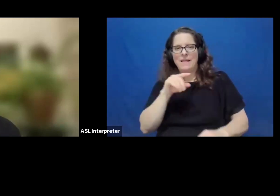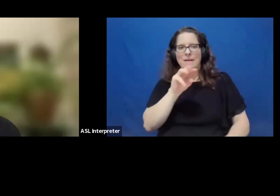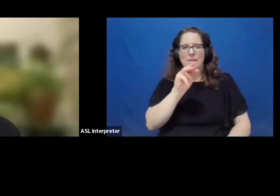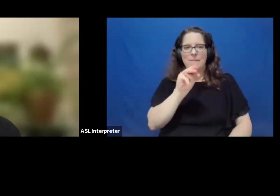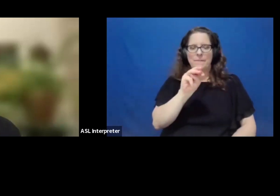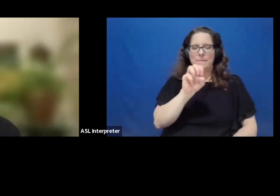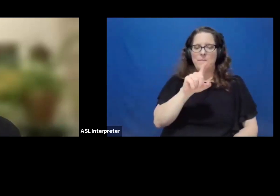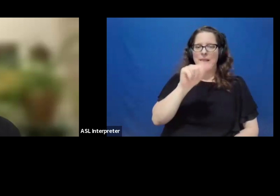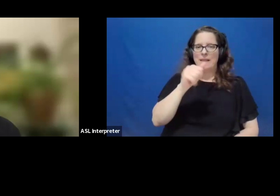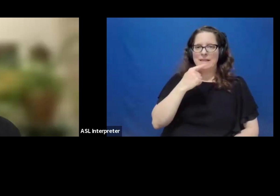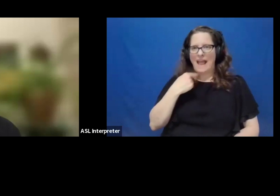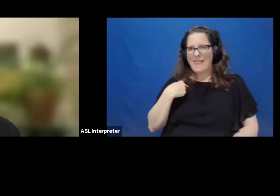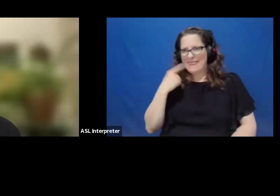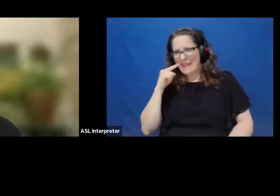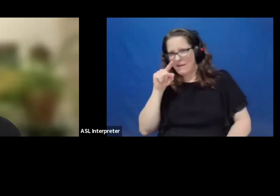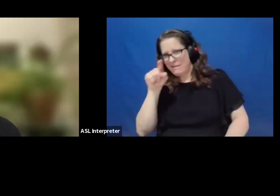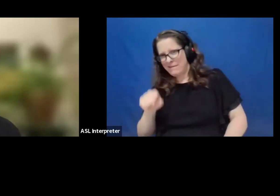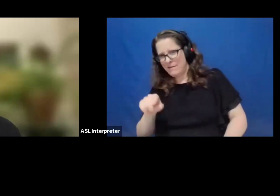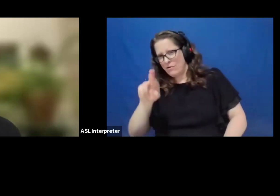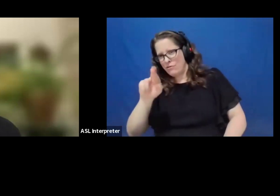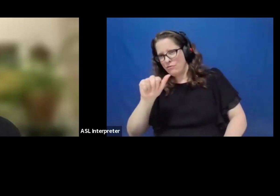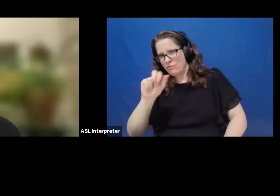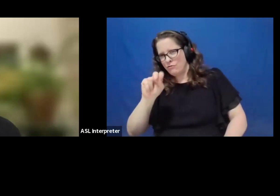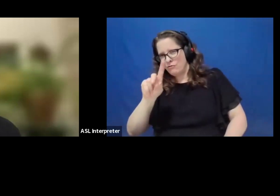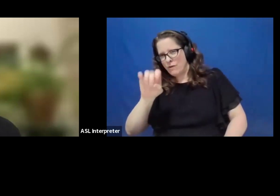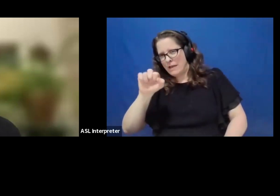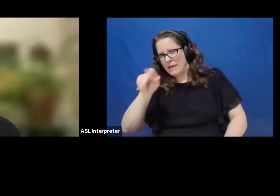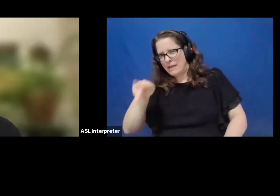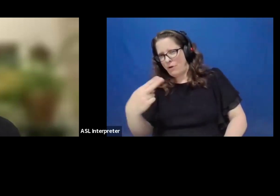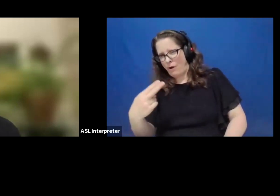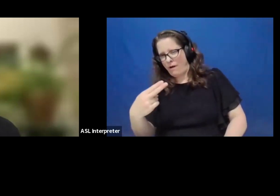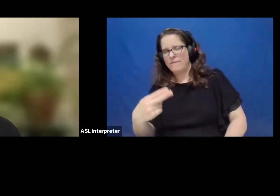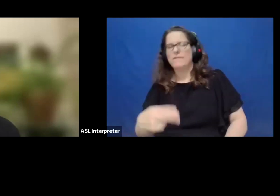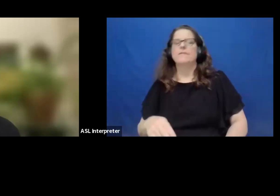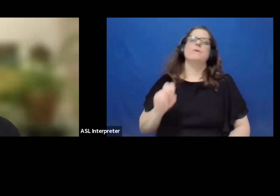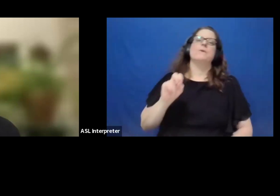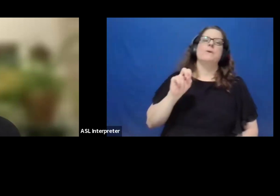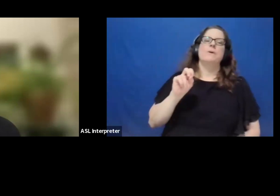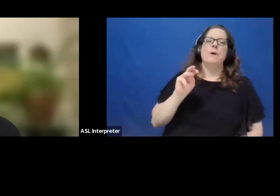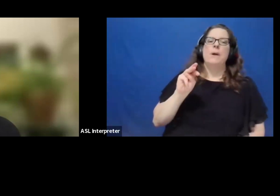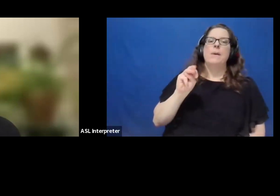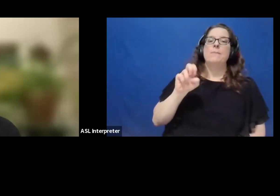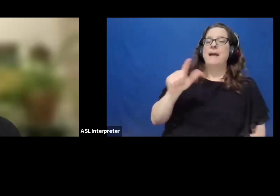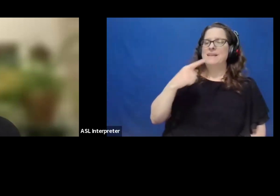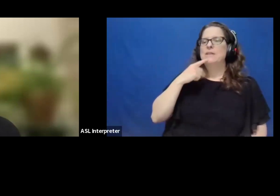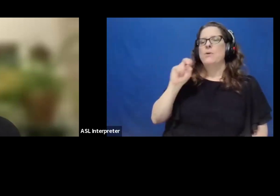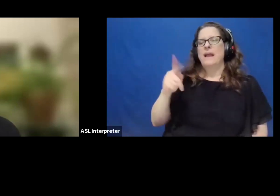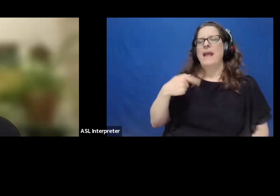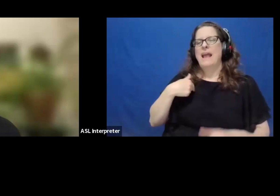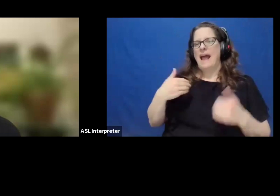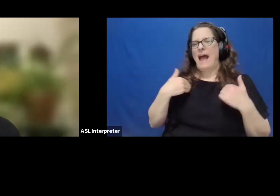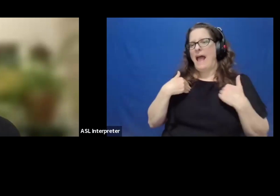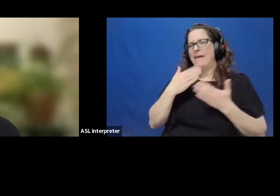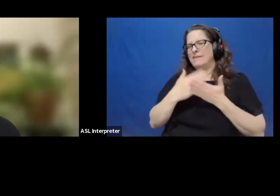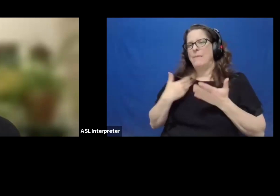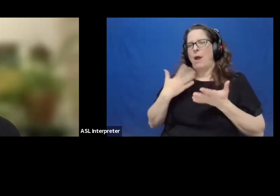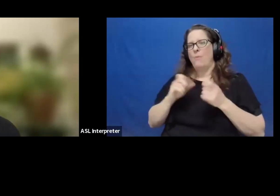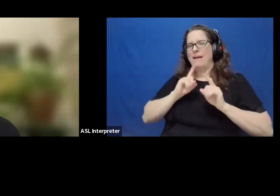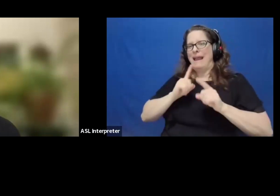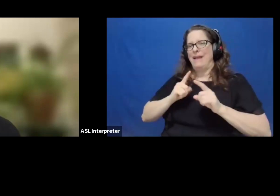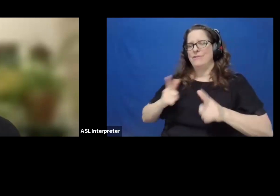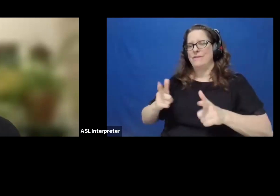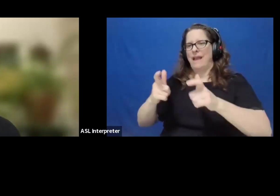Well, I've got a few more here that I'm going to try to answer really quickly. Okay. I'm up to